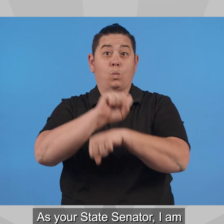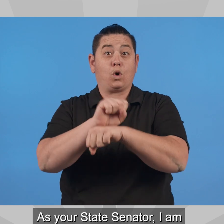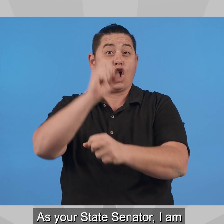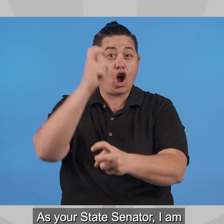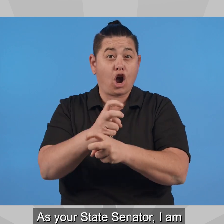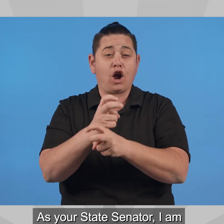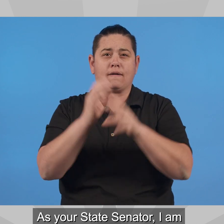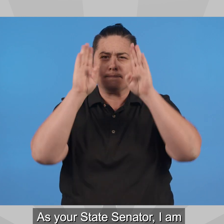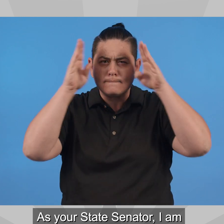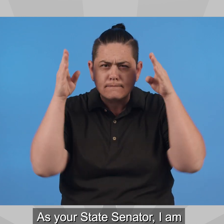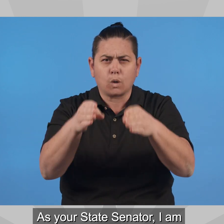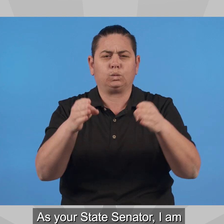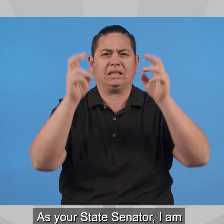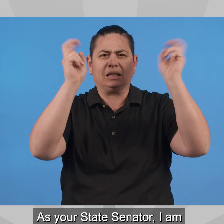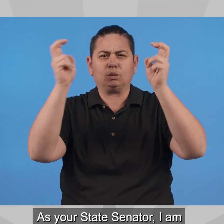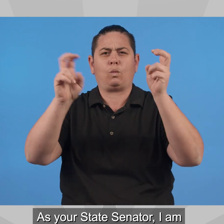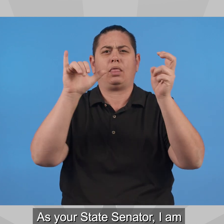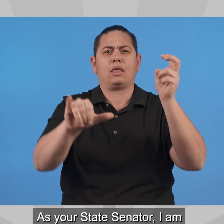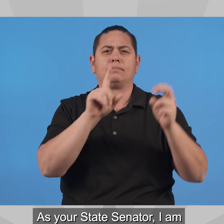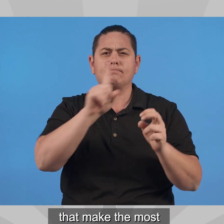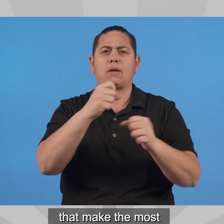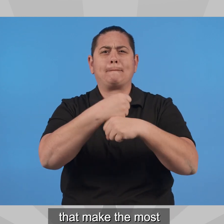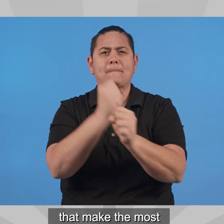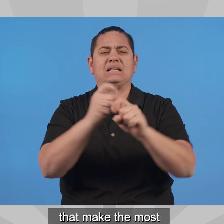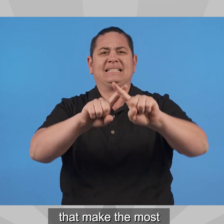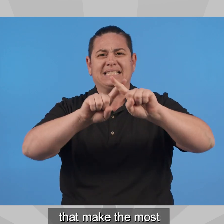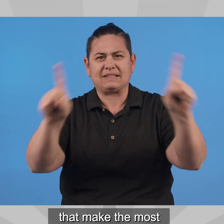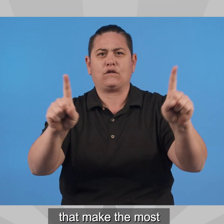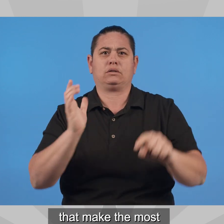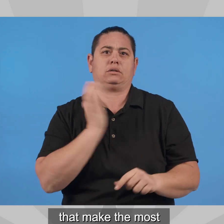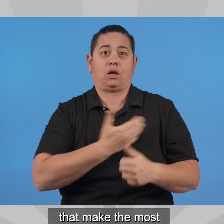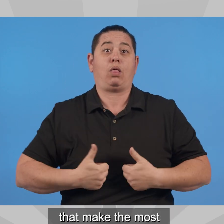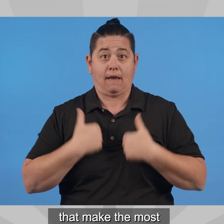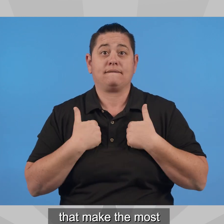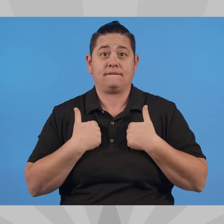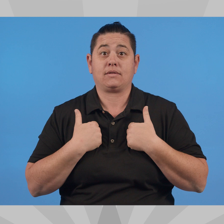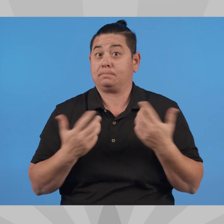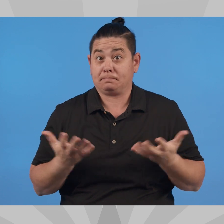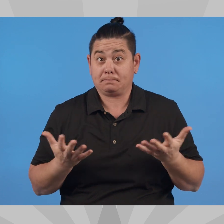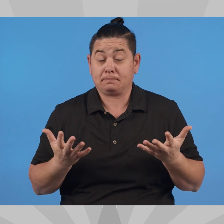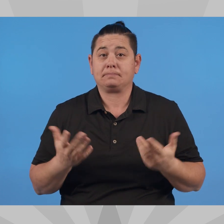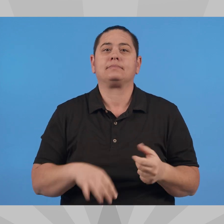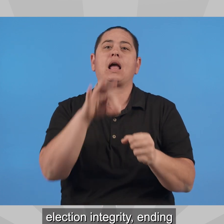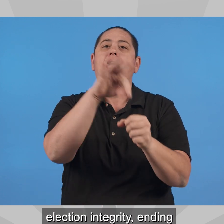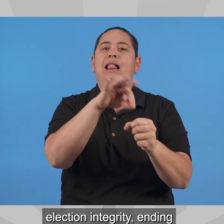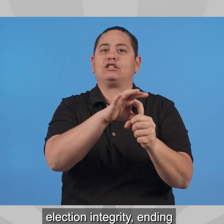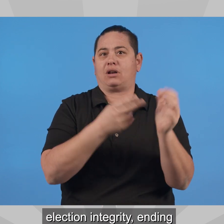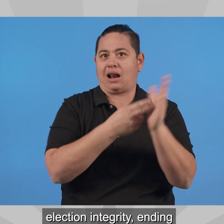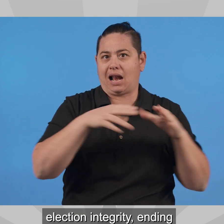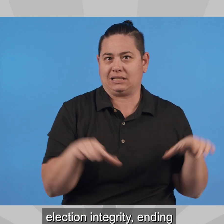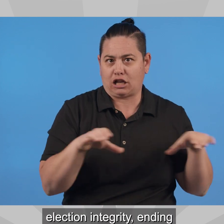As your state senator, I am working hard on the issues that make the most difference in our lives.